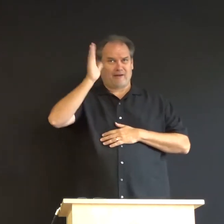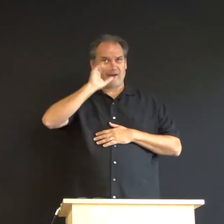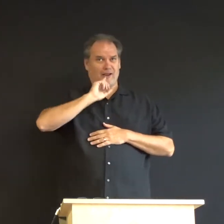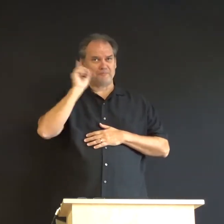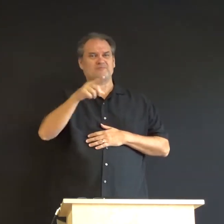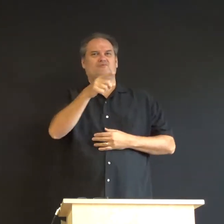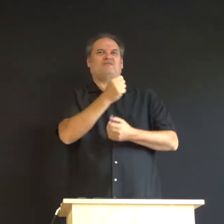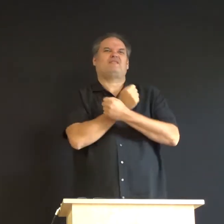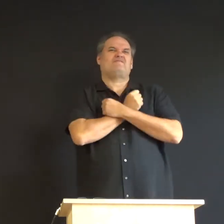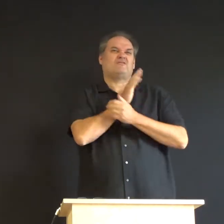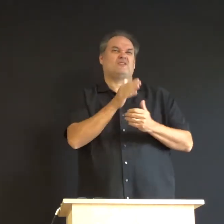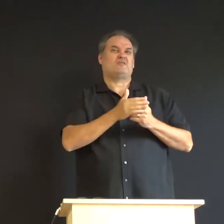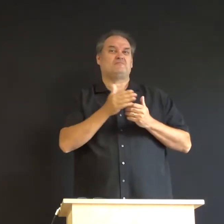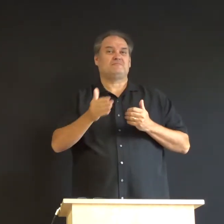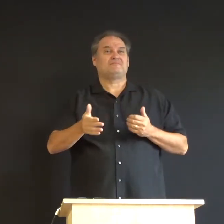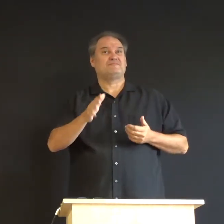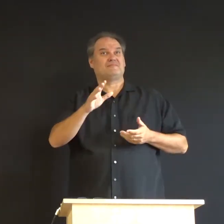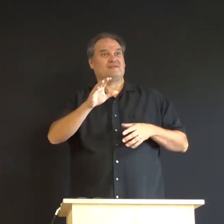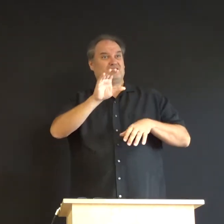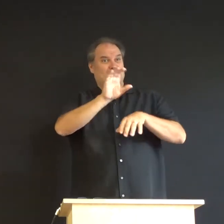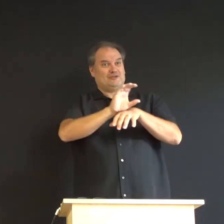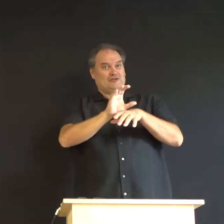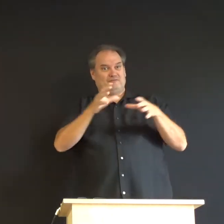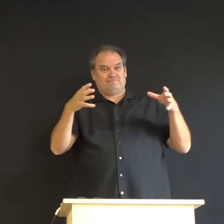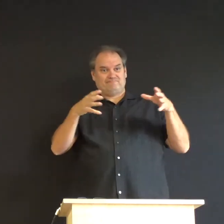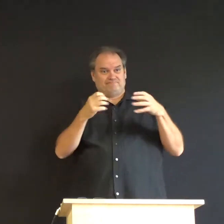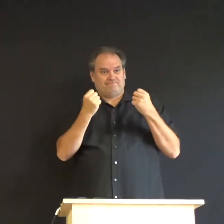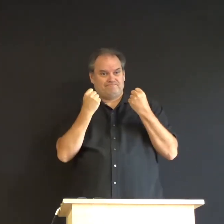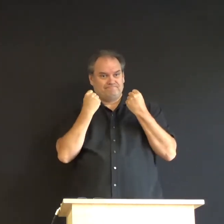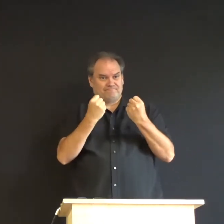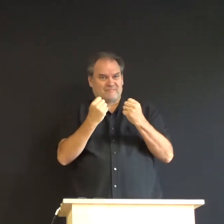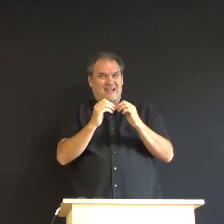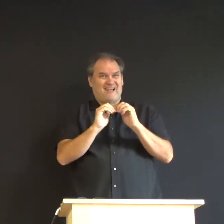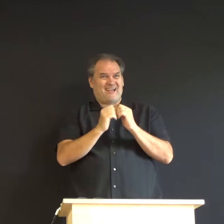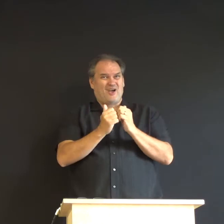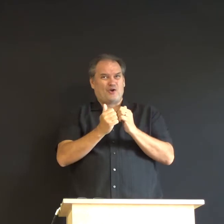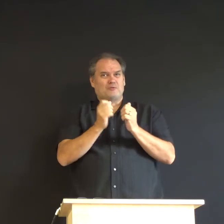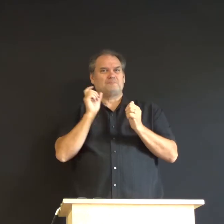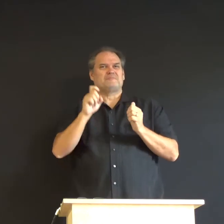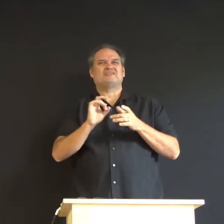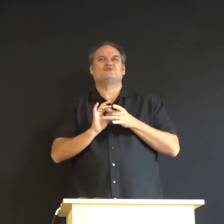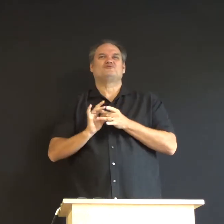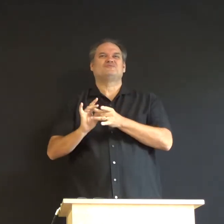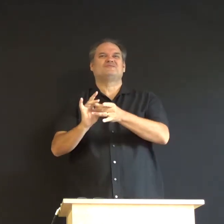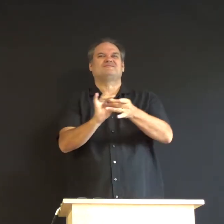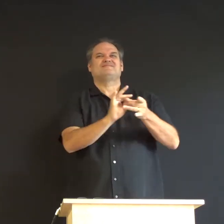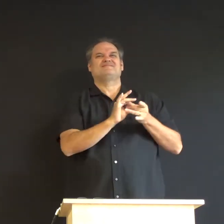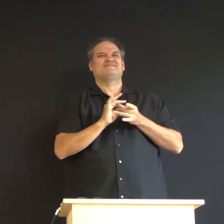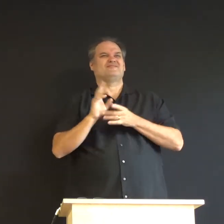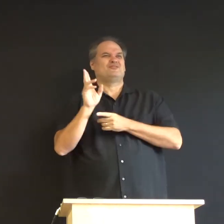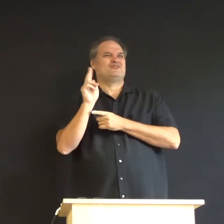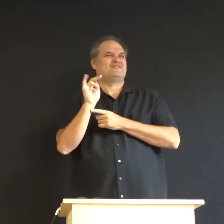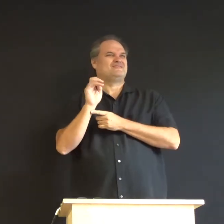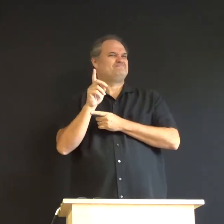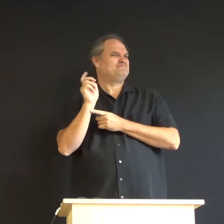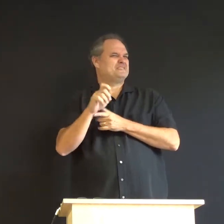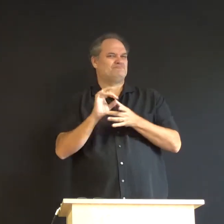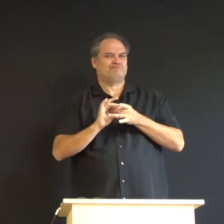someone, but God has commanded us to love. The church is to be united. We must have